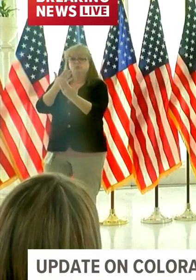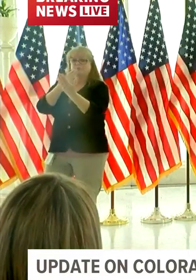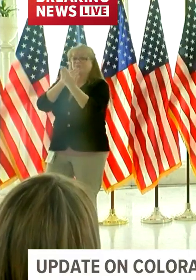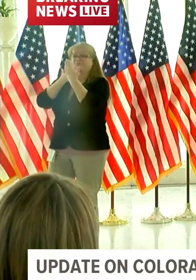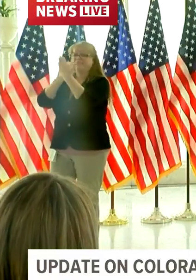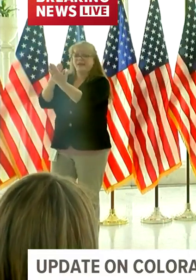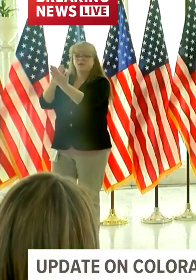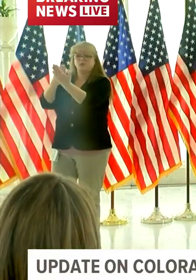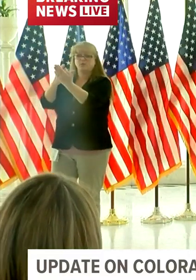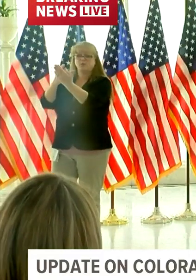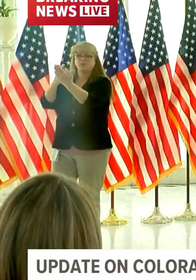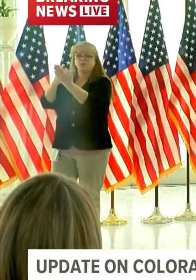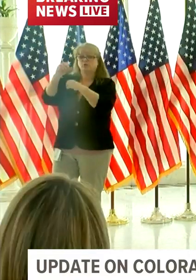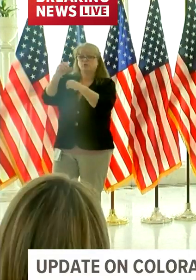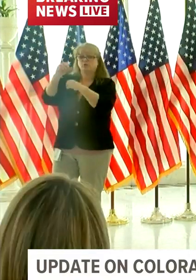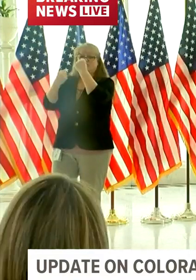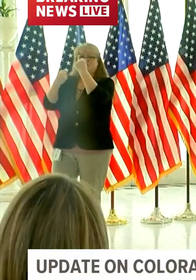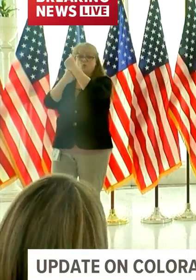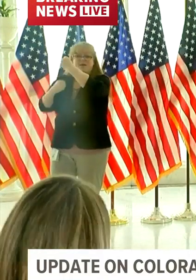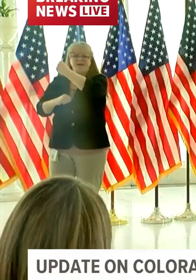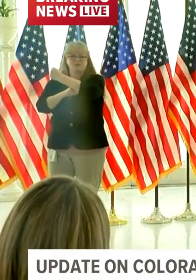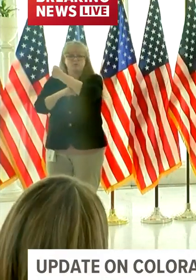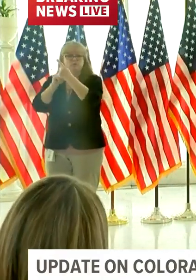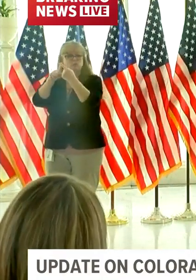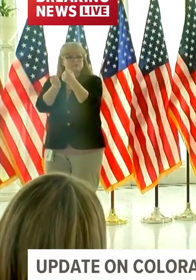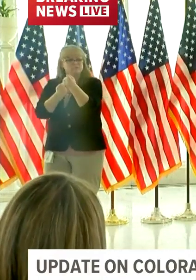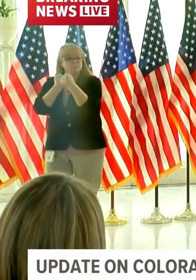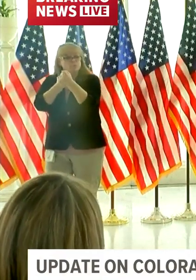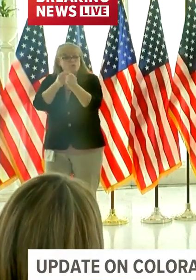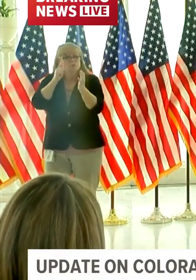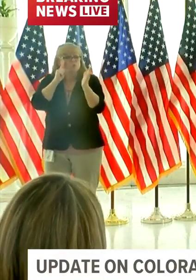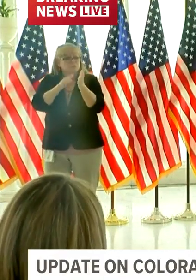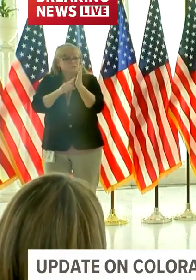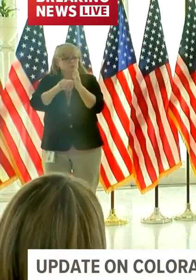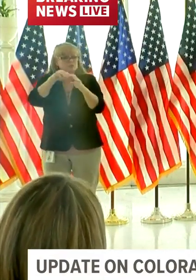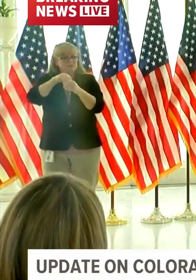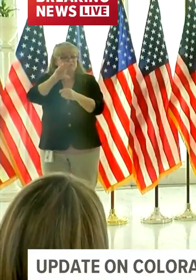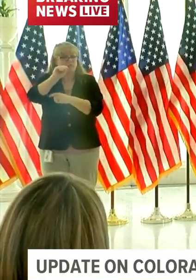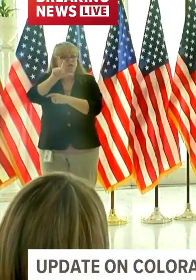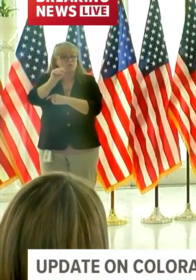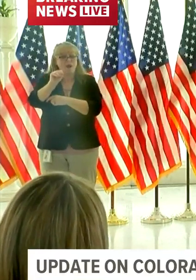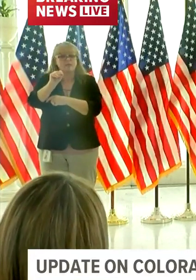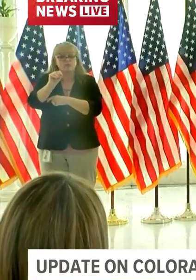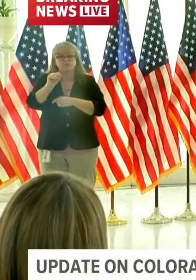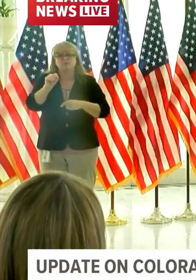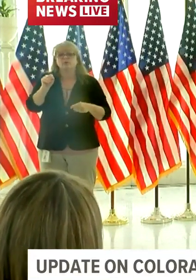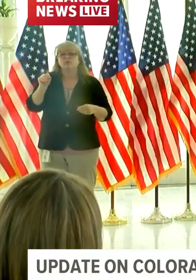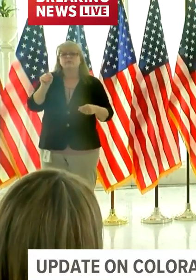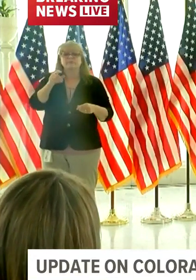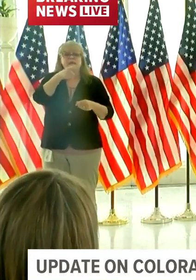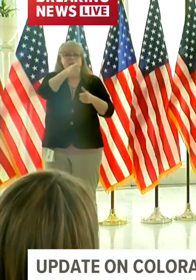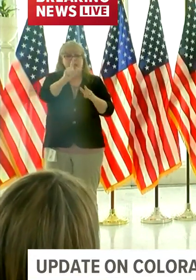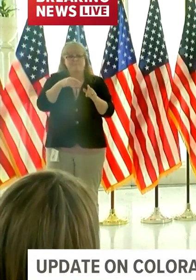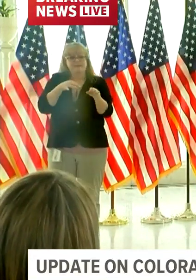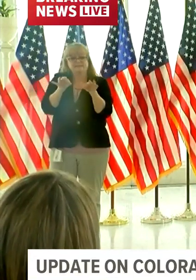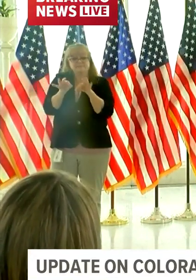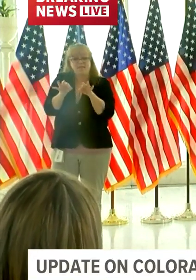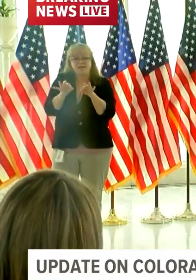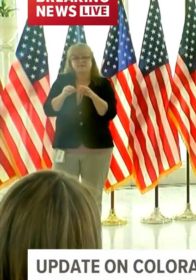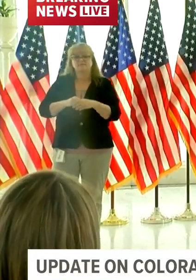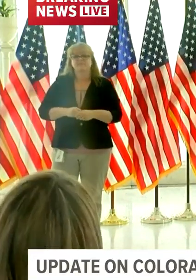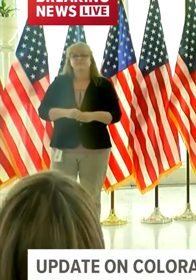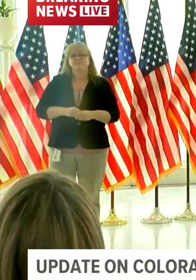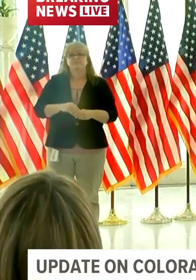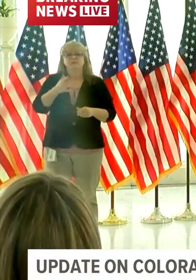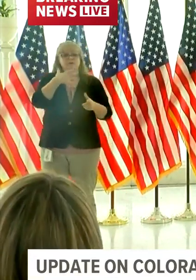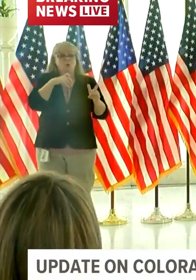for research here in Colorado, which is so important. But before we get to that, I want to introduce Reverend Amanda Henderson to talk a bit about